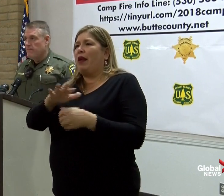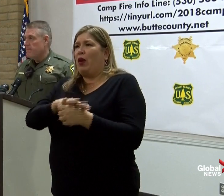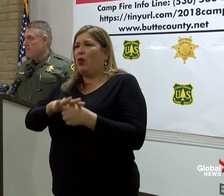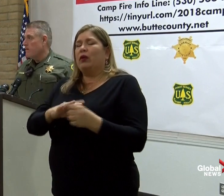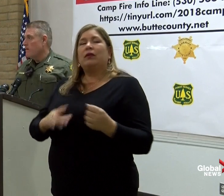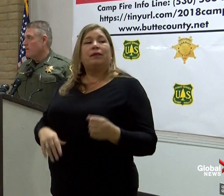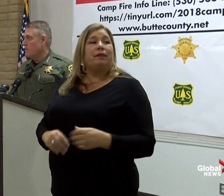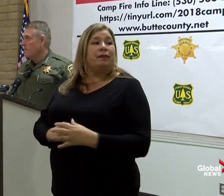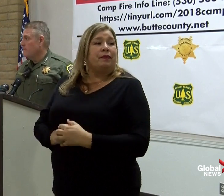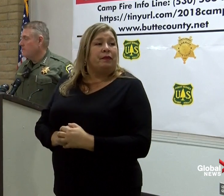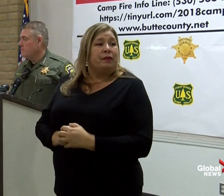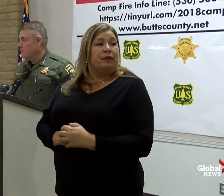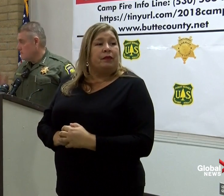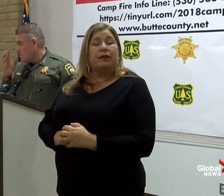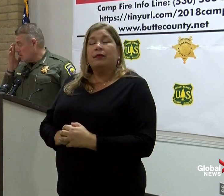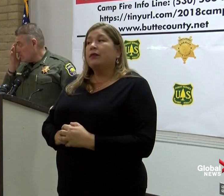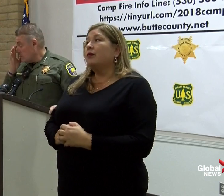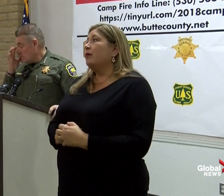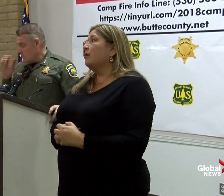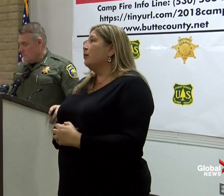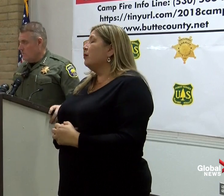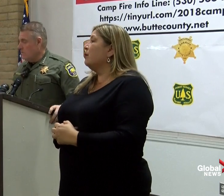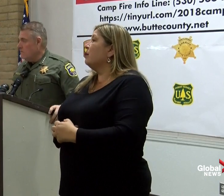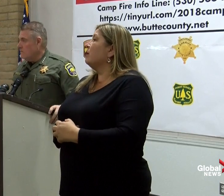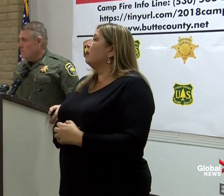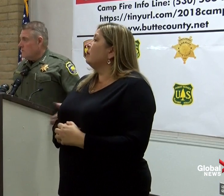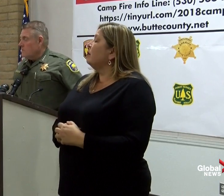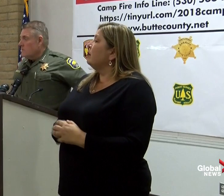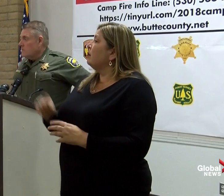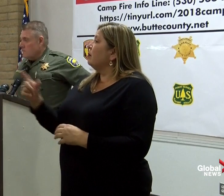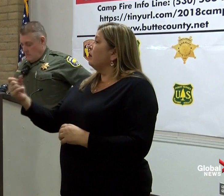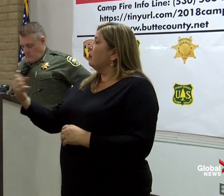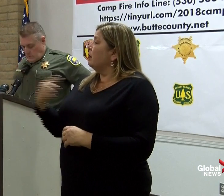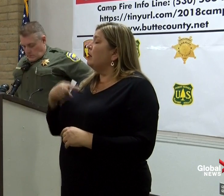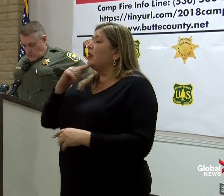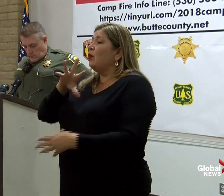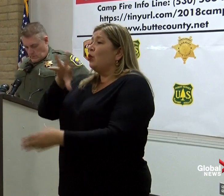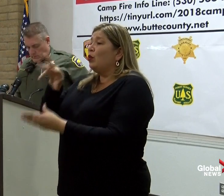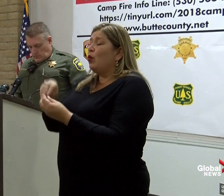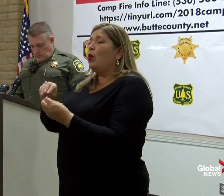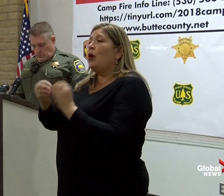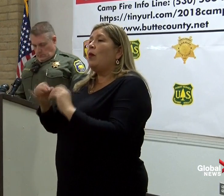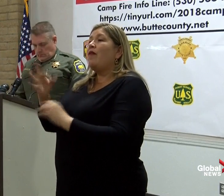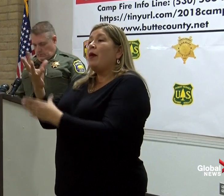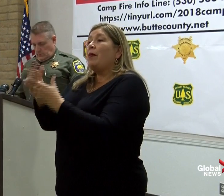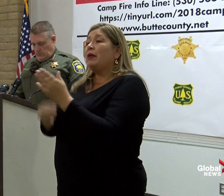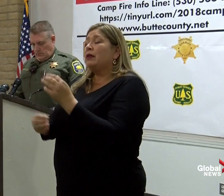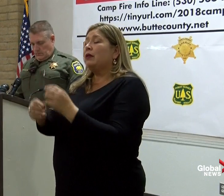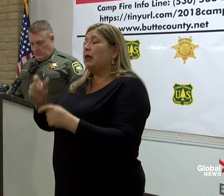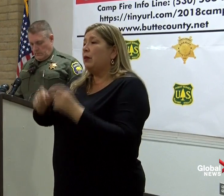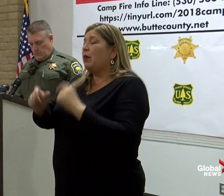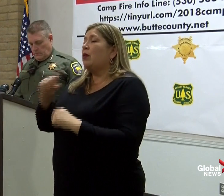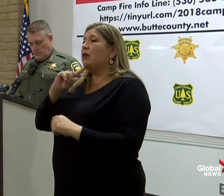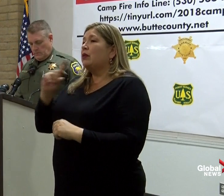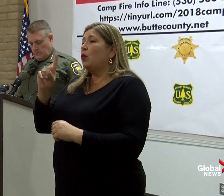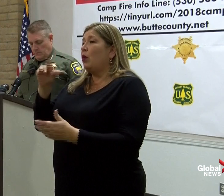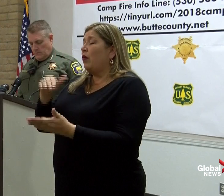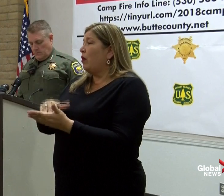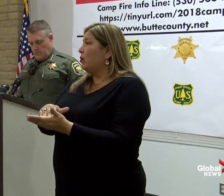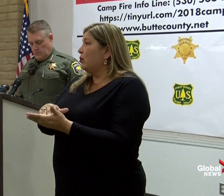you. Yes, sir. I believe that you said that the total number of missing people is 1,276